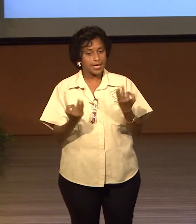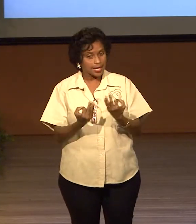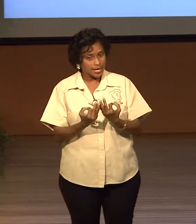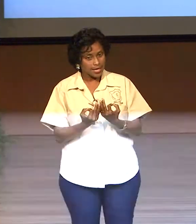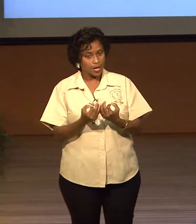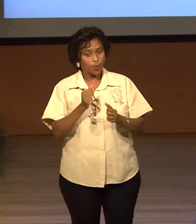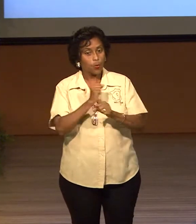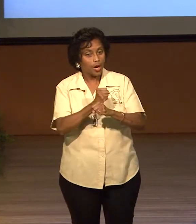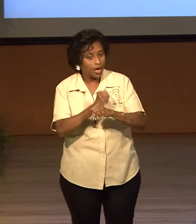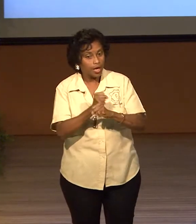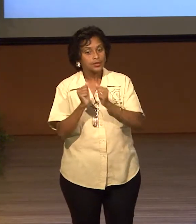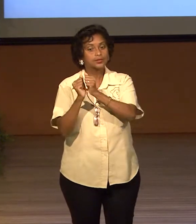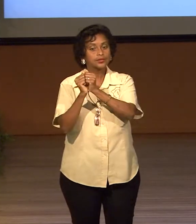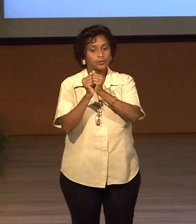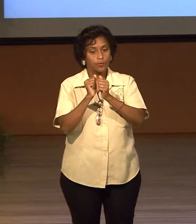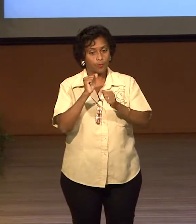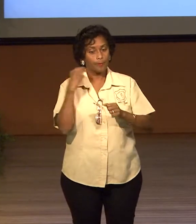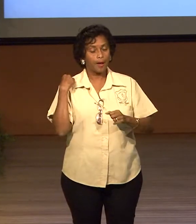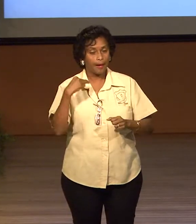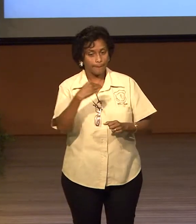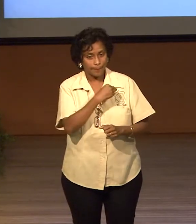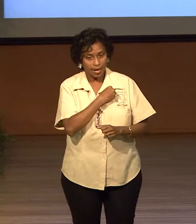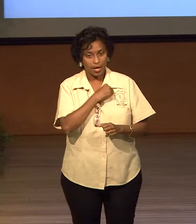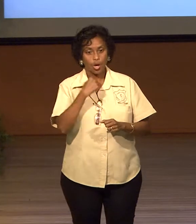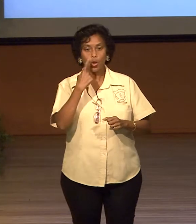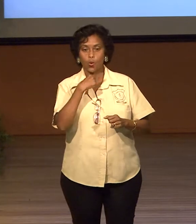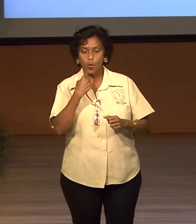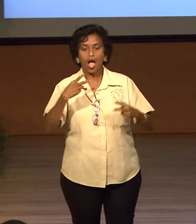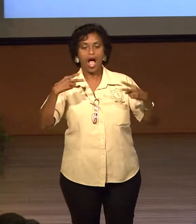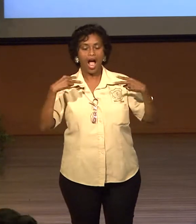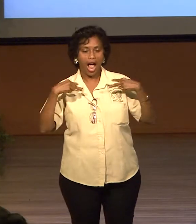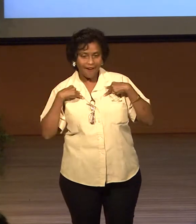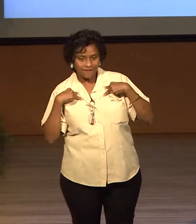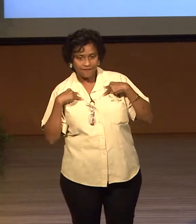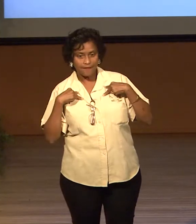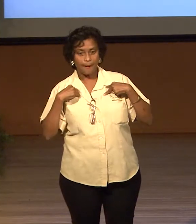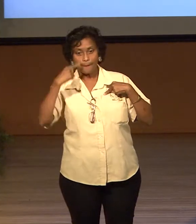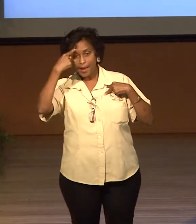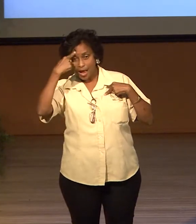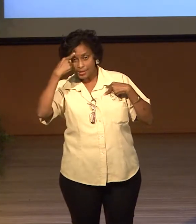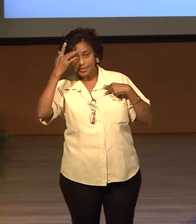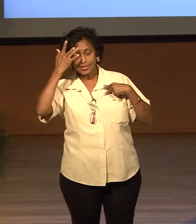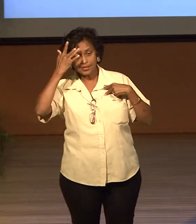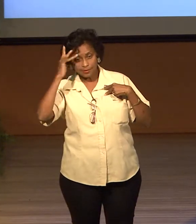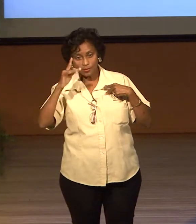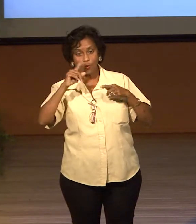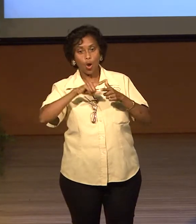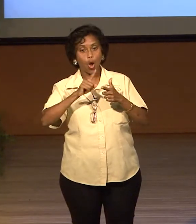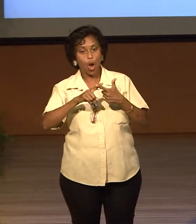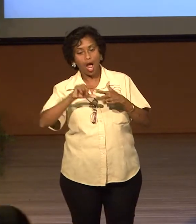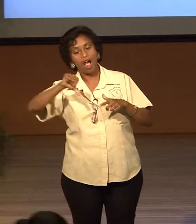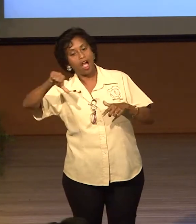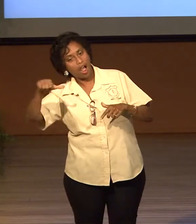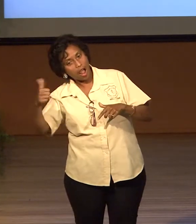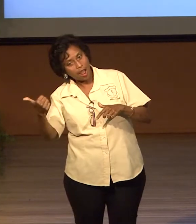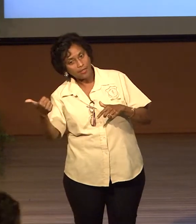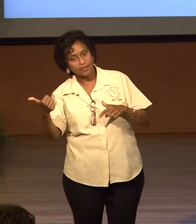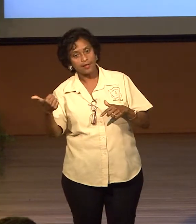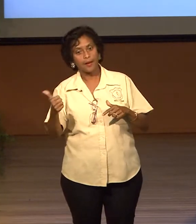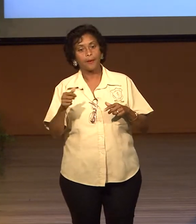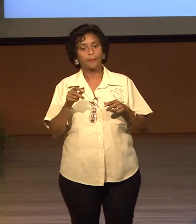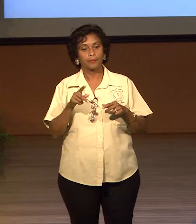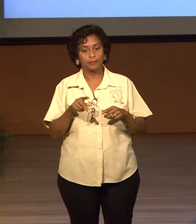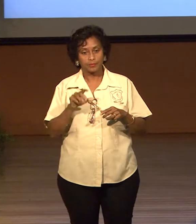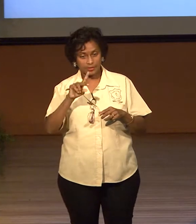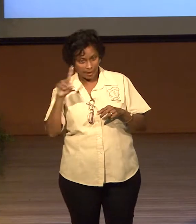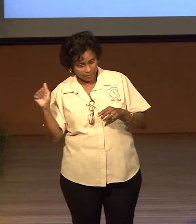with their members who have any type of disability so that those members with disabilities do not